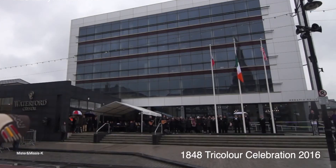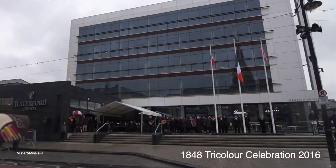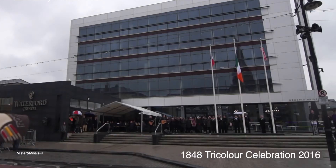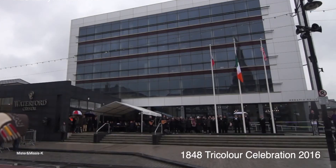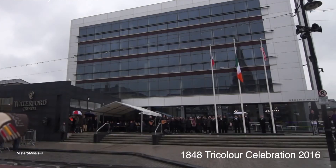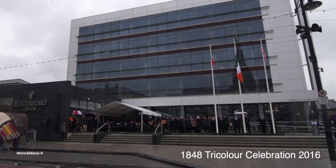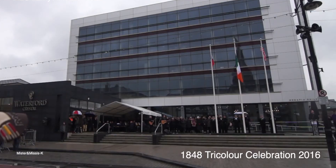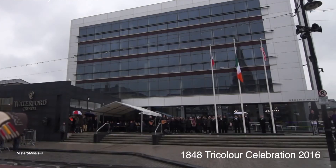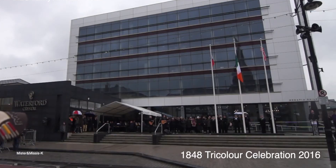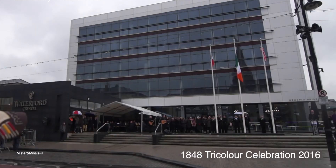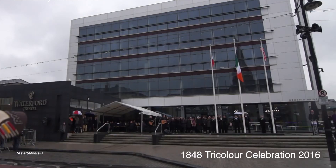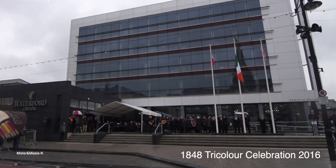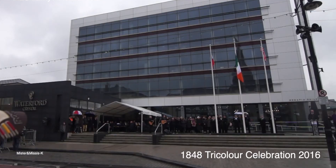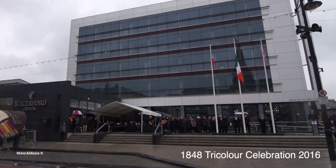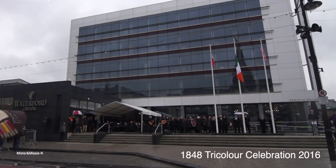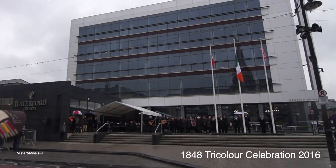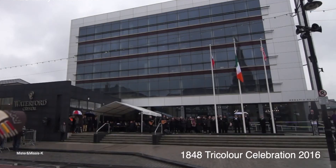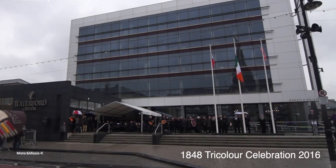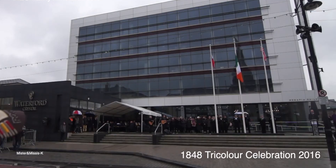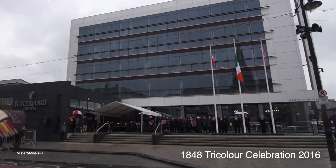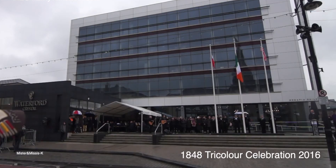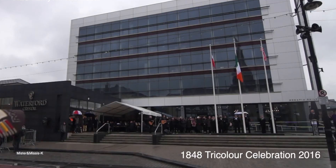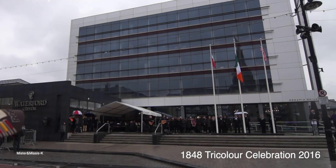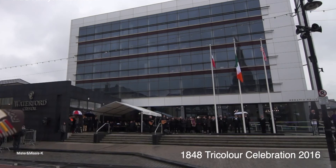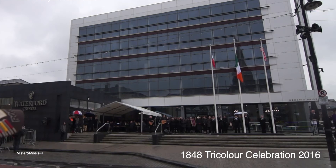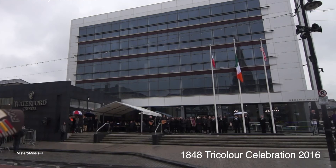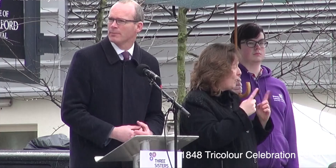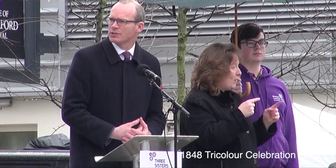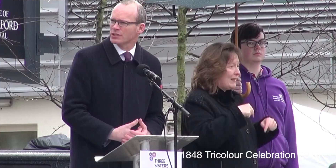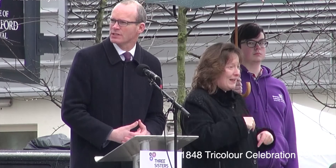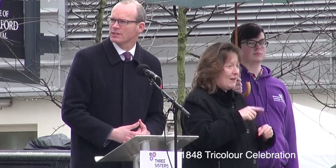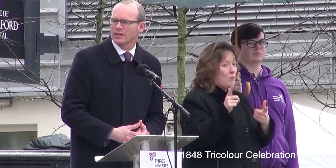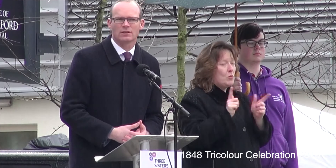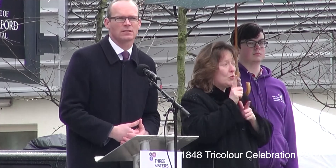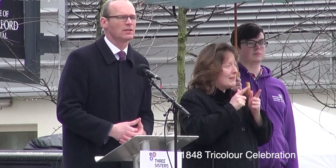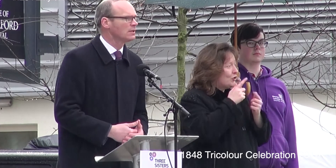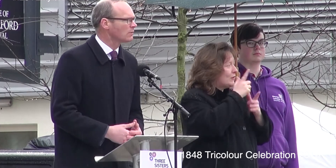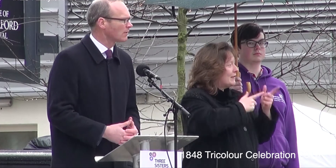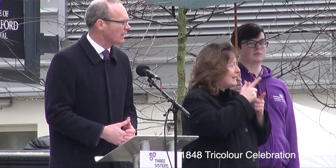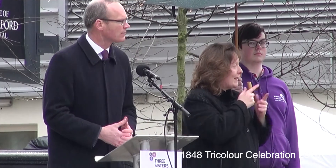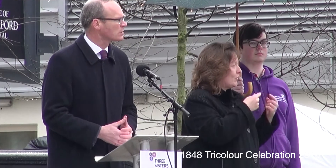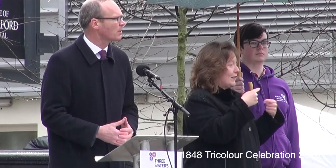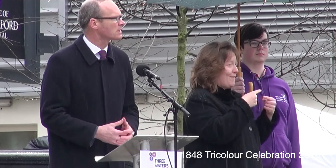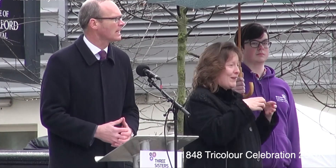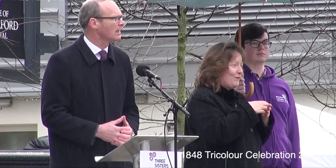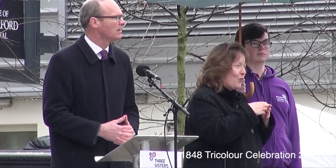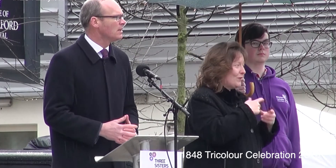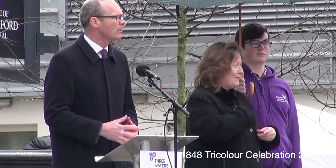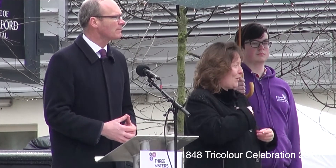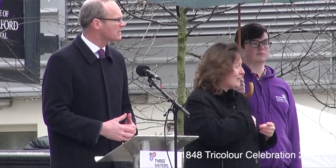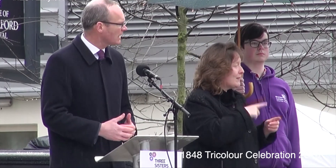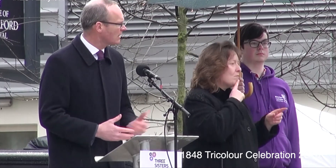Finally, can I thank everybody here, from our musicians and singers to our Defence Force